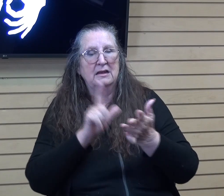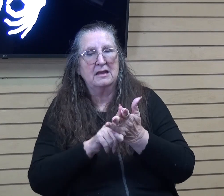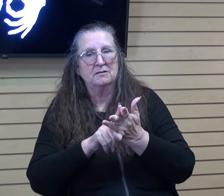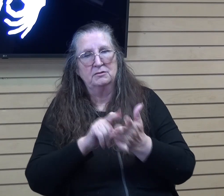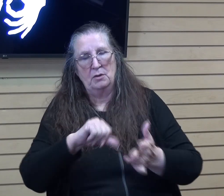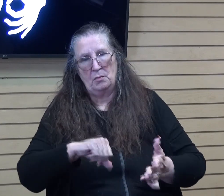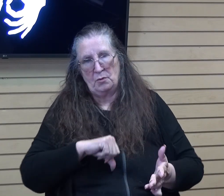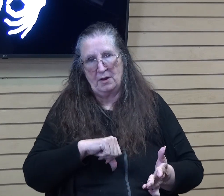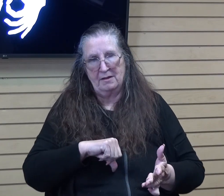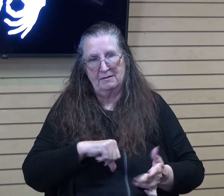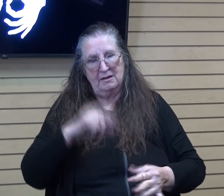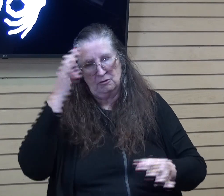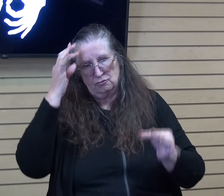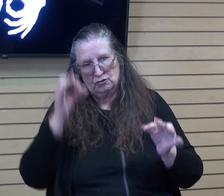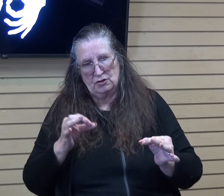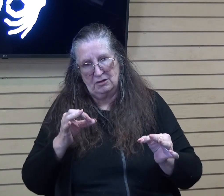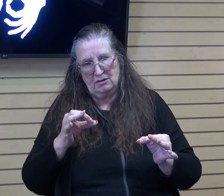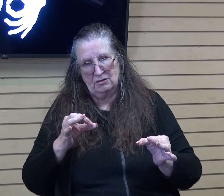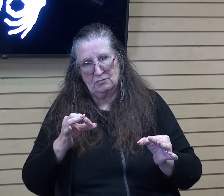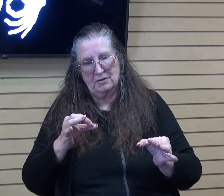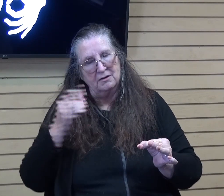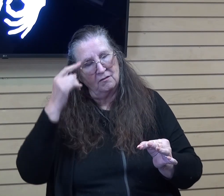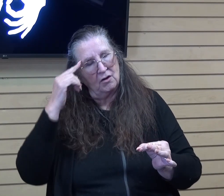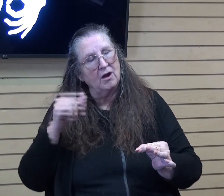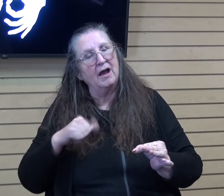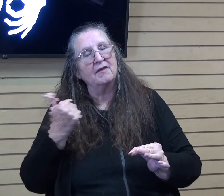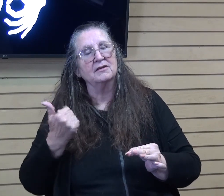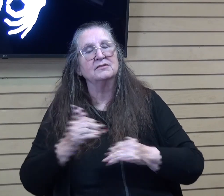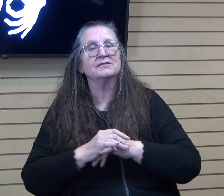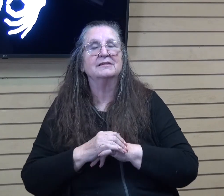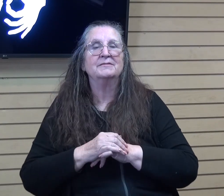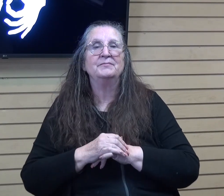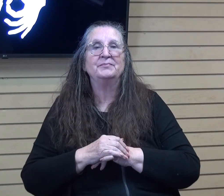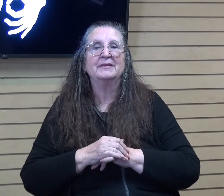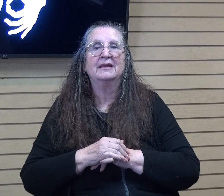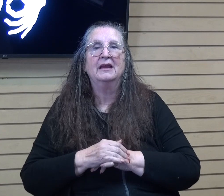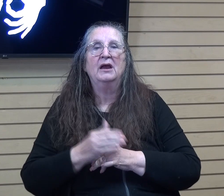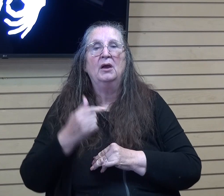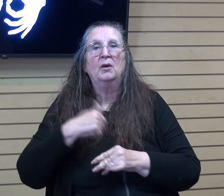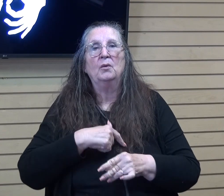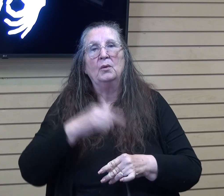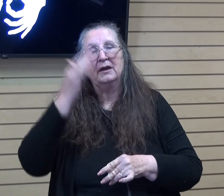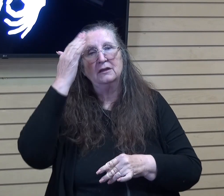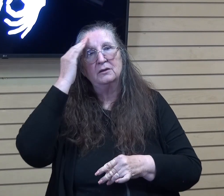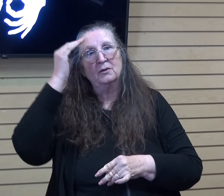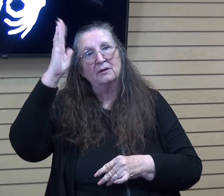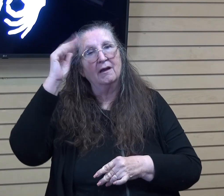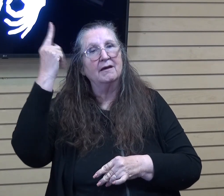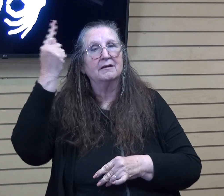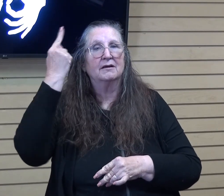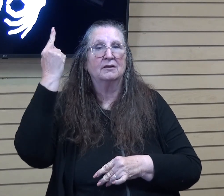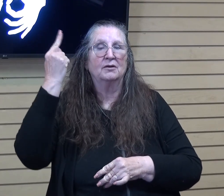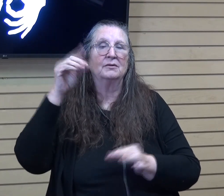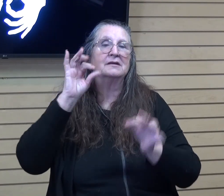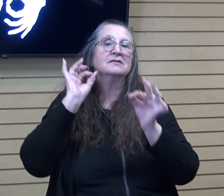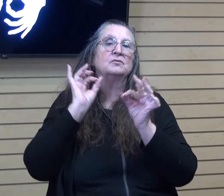and judgment for others. And so we know that God alone is perfect, and